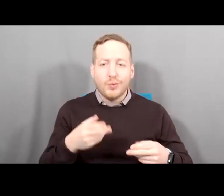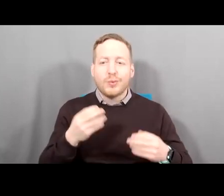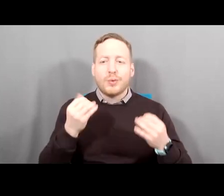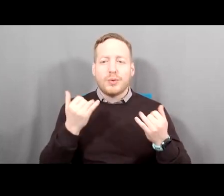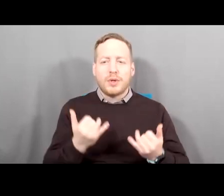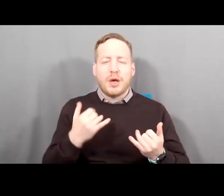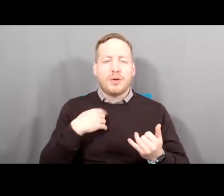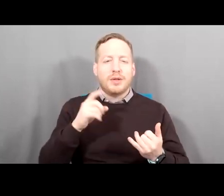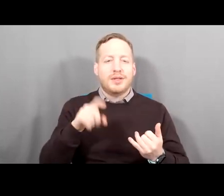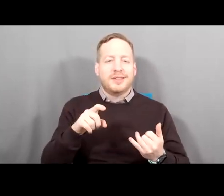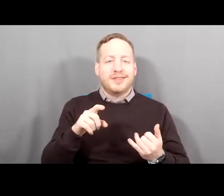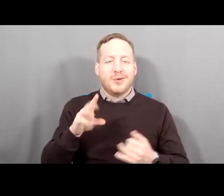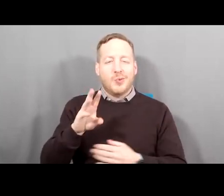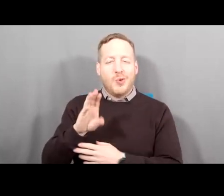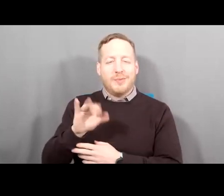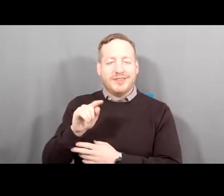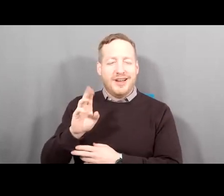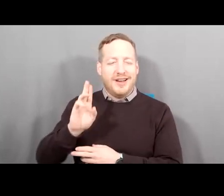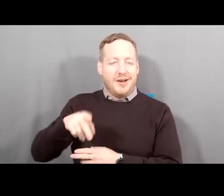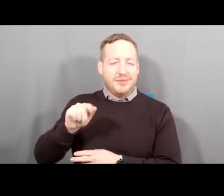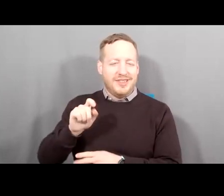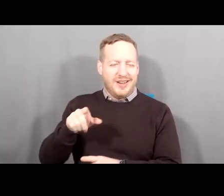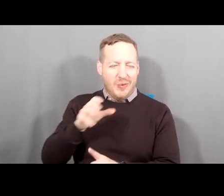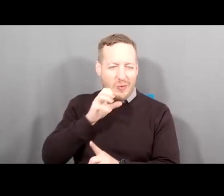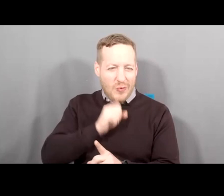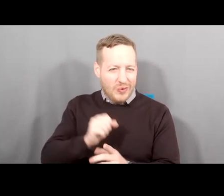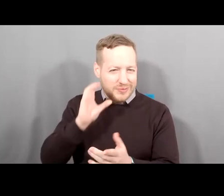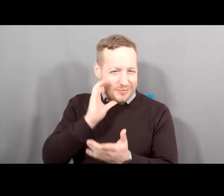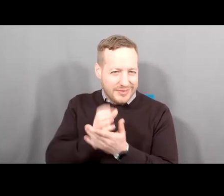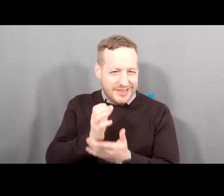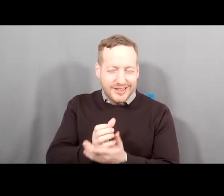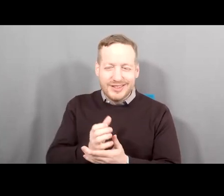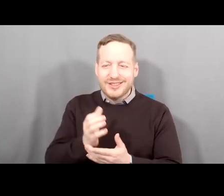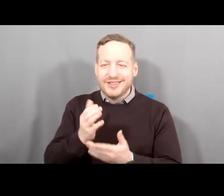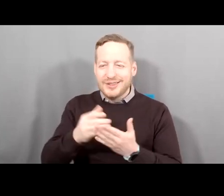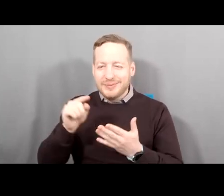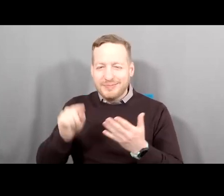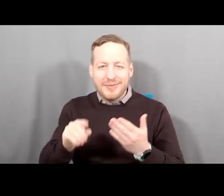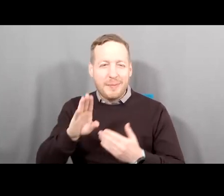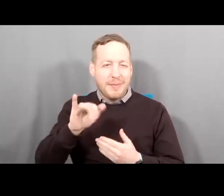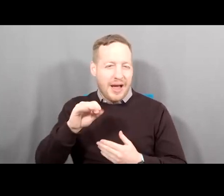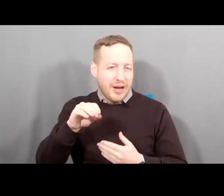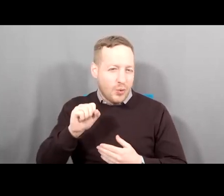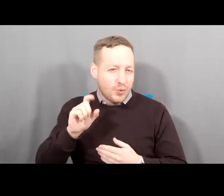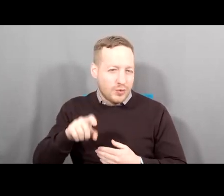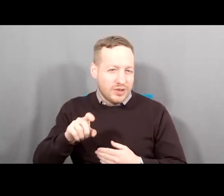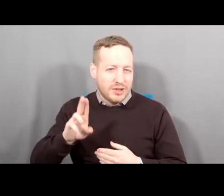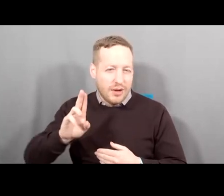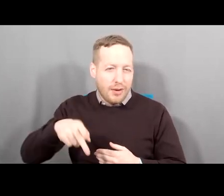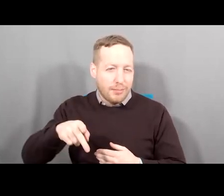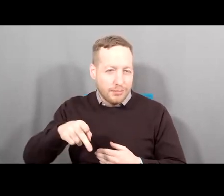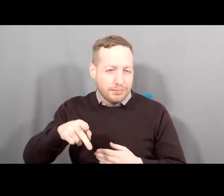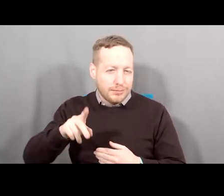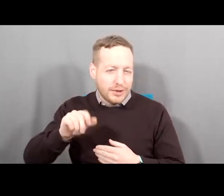we have some new commissioners join. So we also have a website update. We have some old pictures on there.